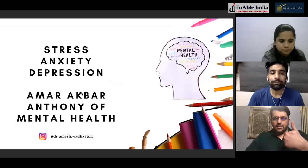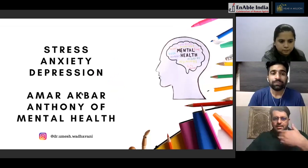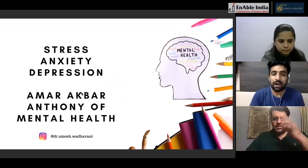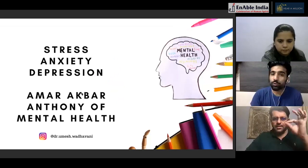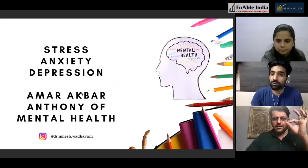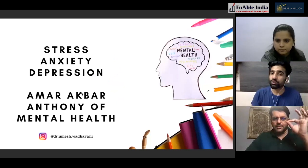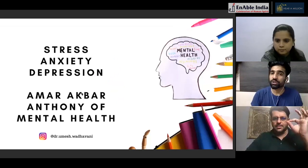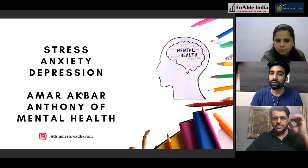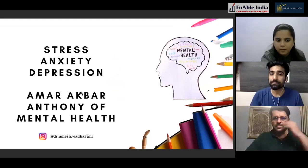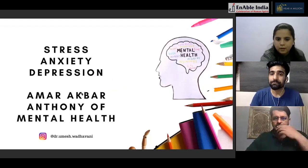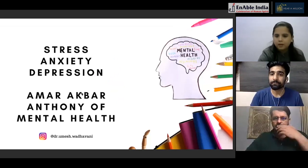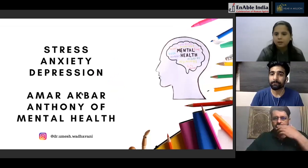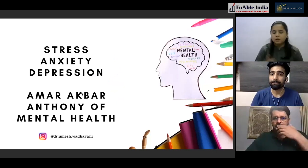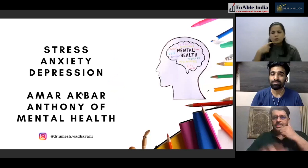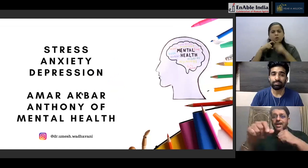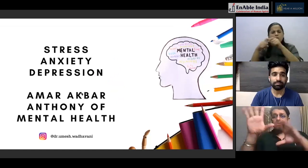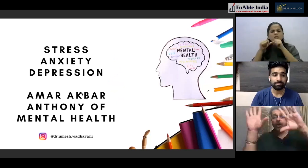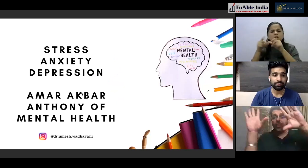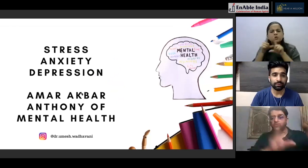Okay, how do we do the Q&A?